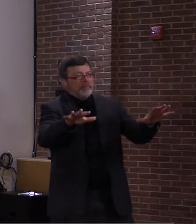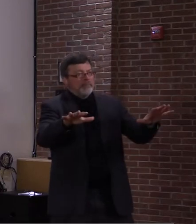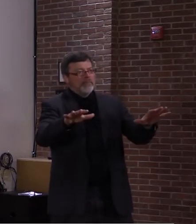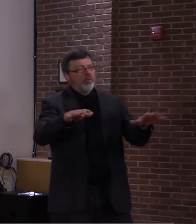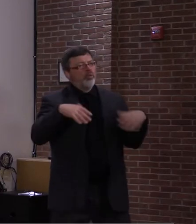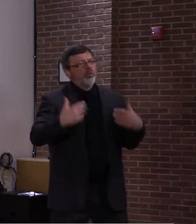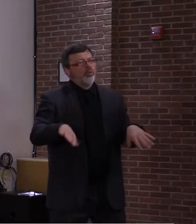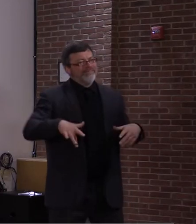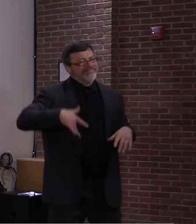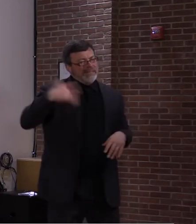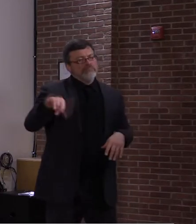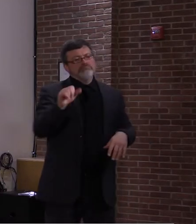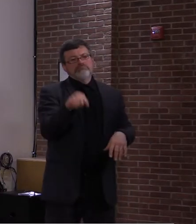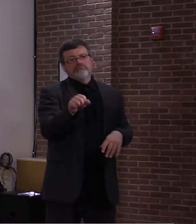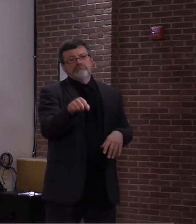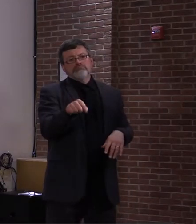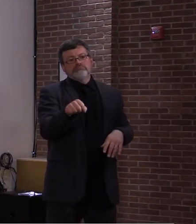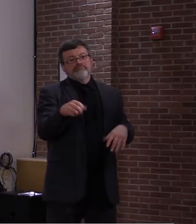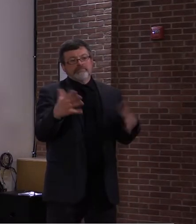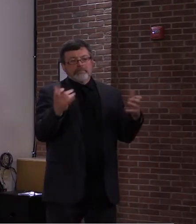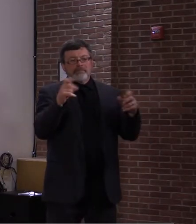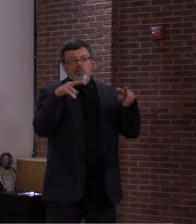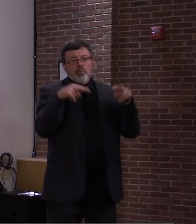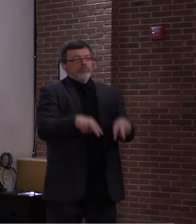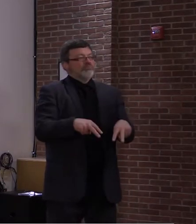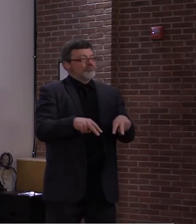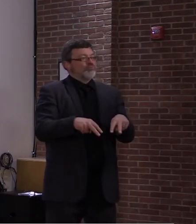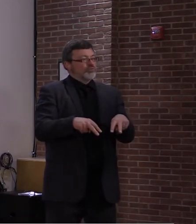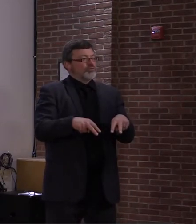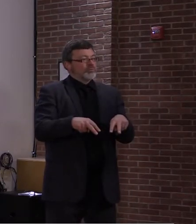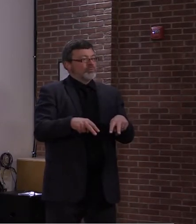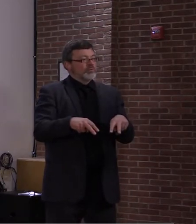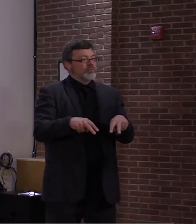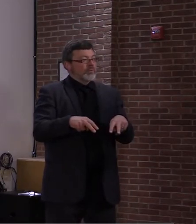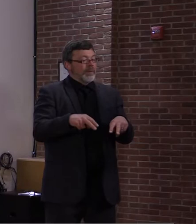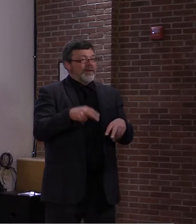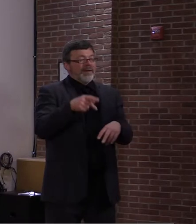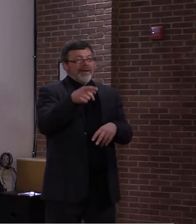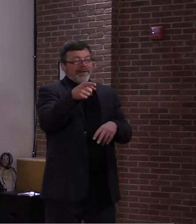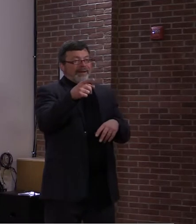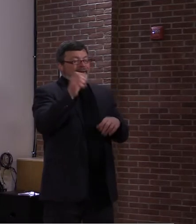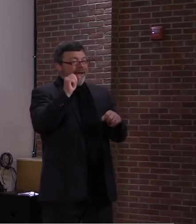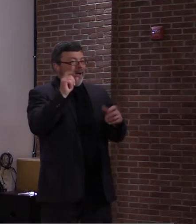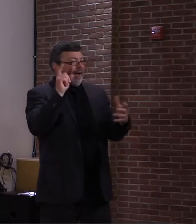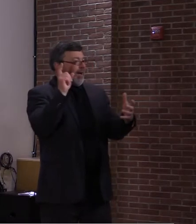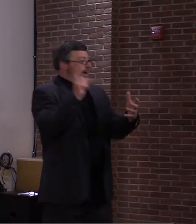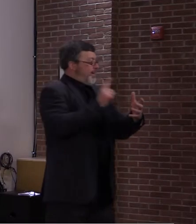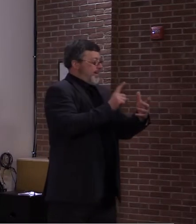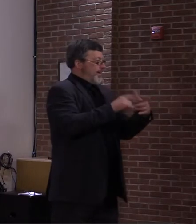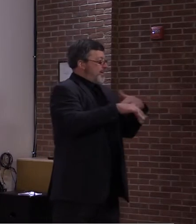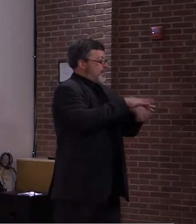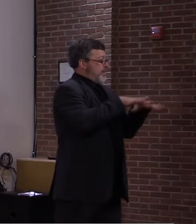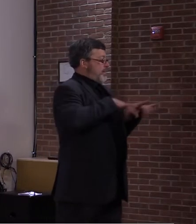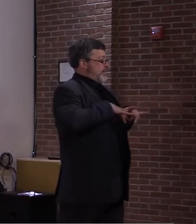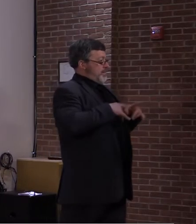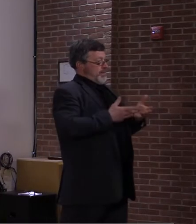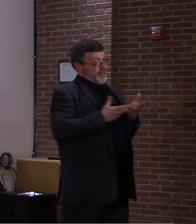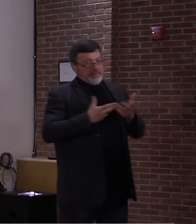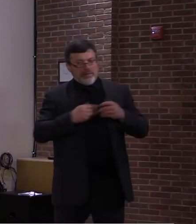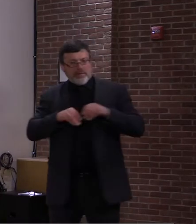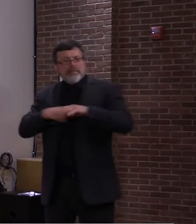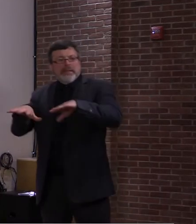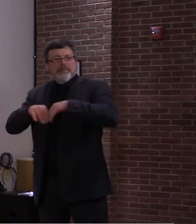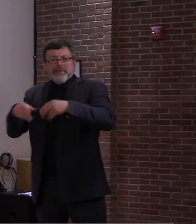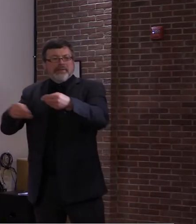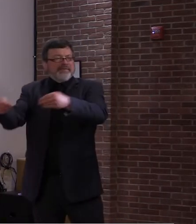in contact with another human being, which is a challenging way to live your life, it's going to be hard for